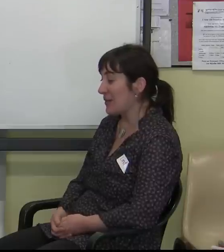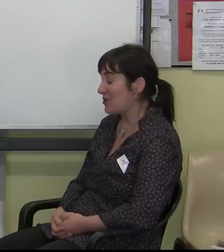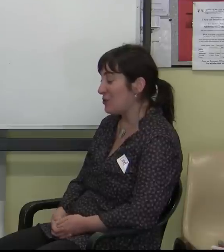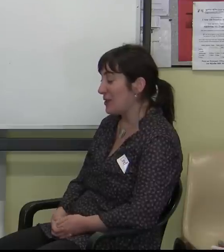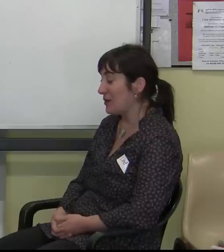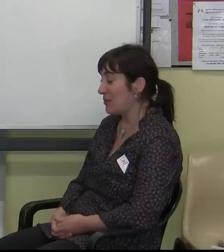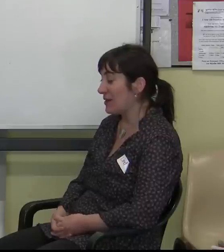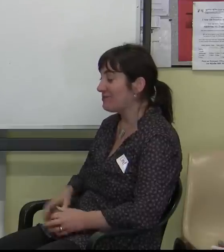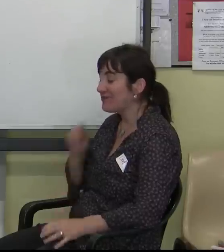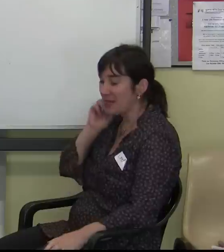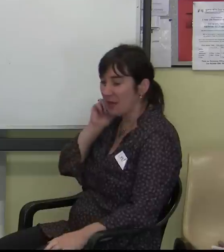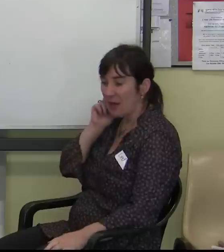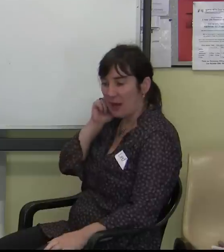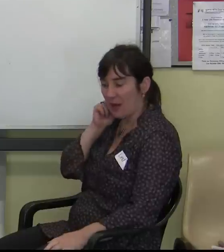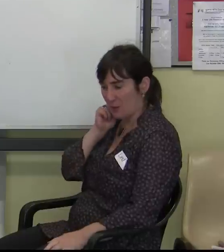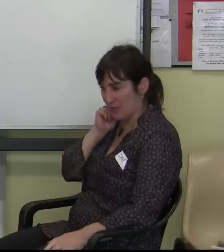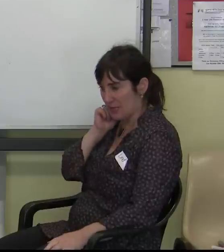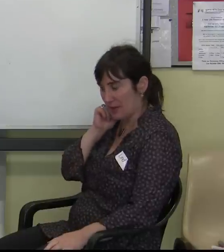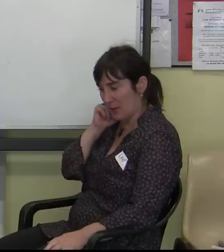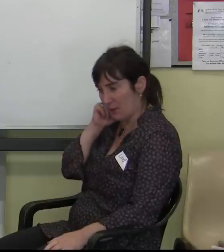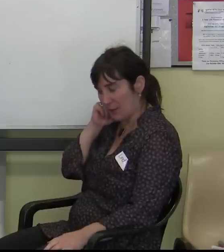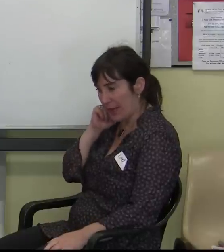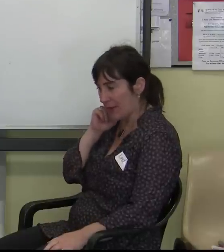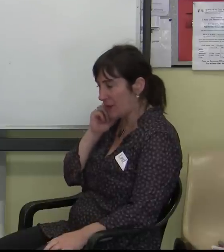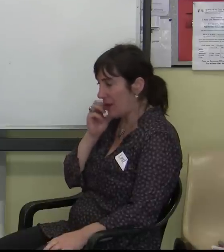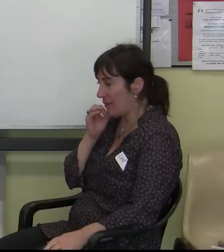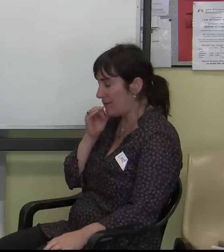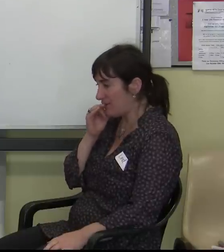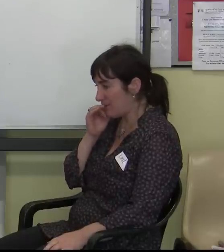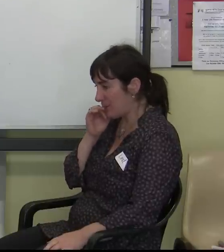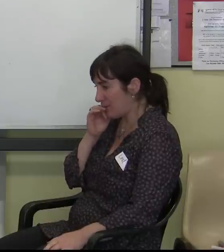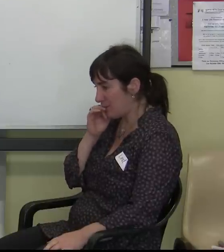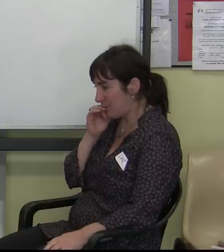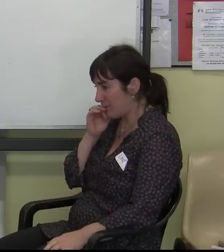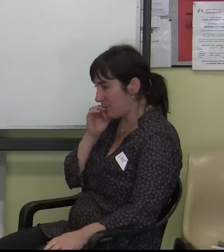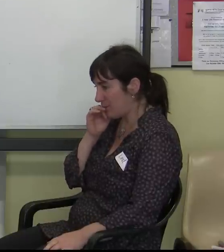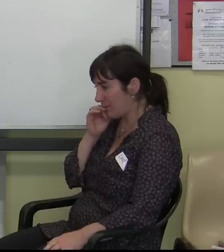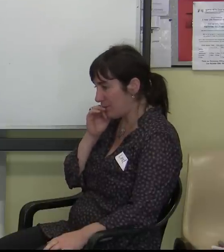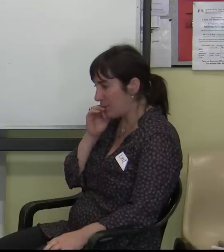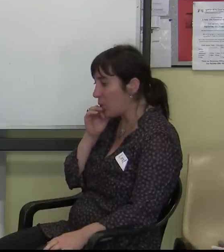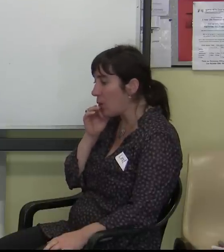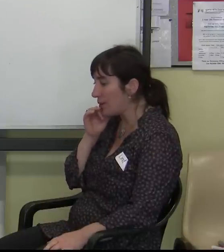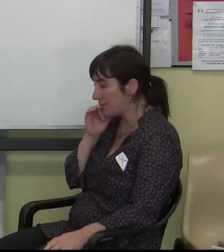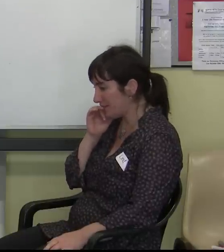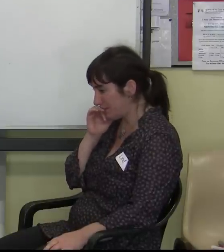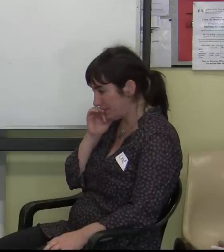about two year period, I would say that I'm about four. Okay.